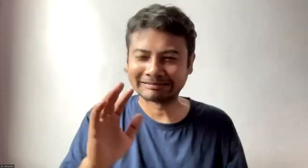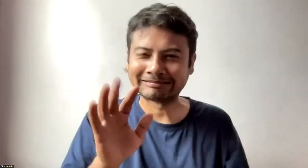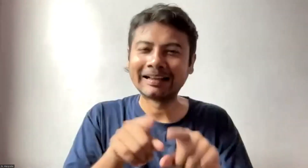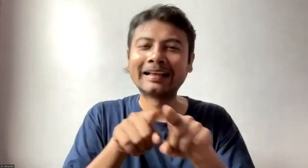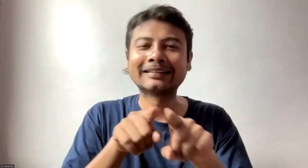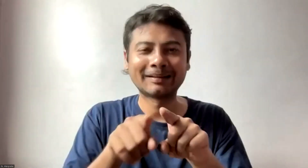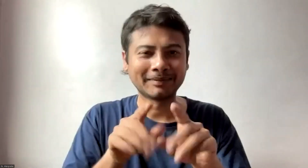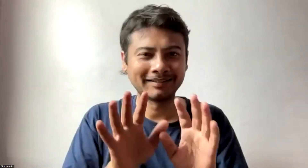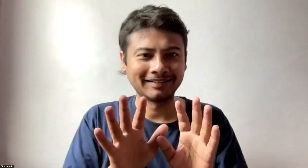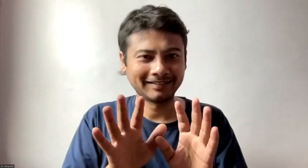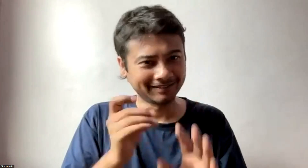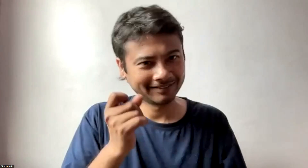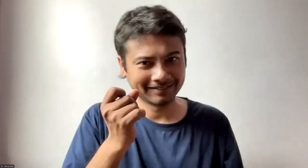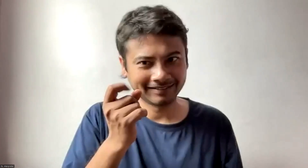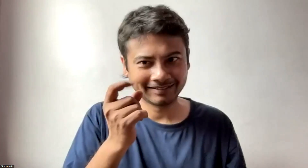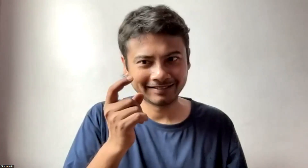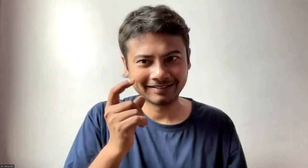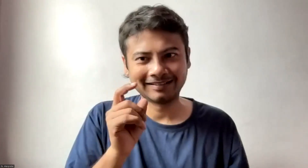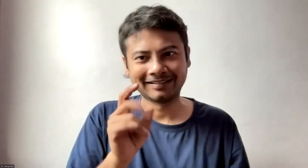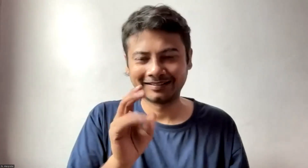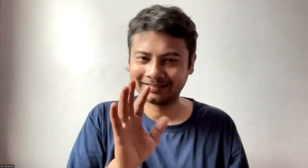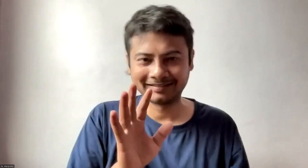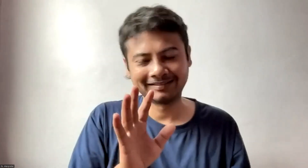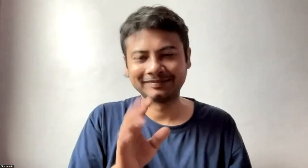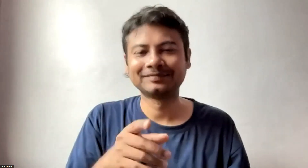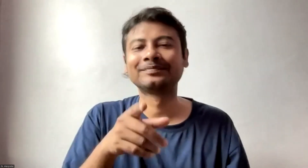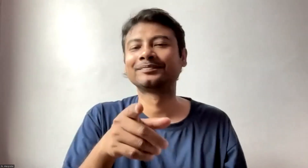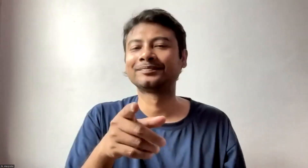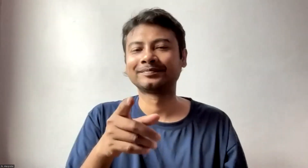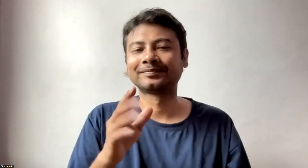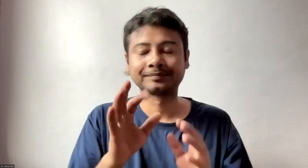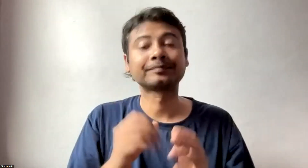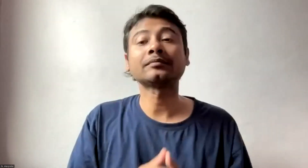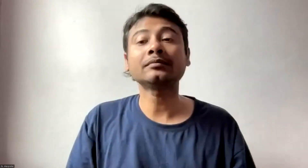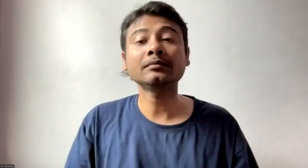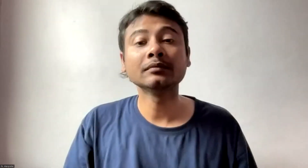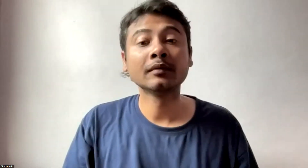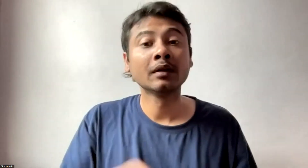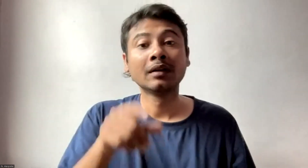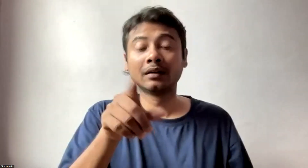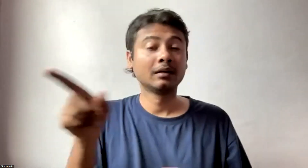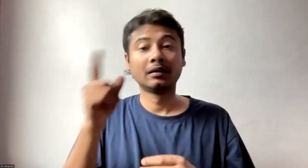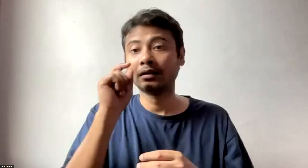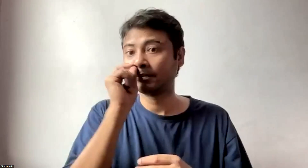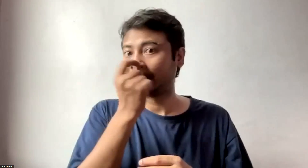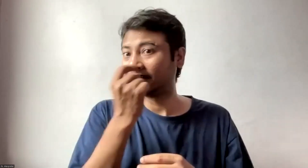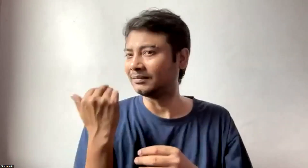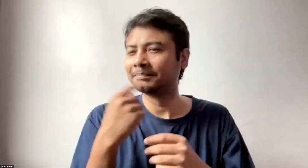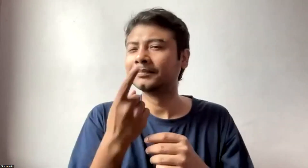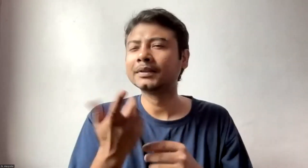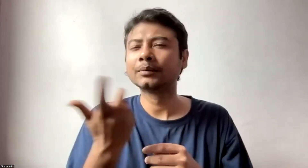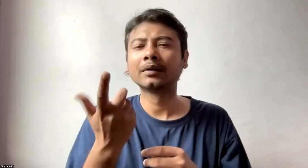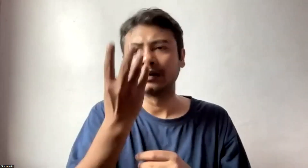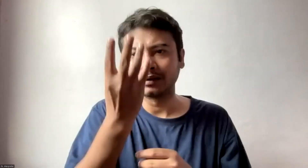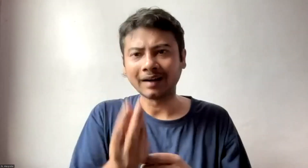think about it, that what mode I am in, and so that we can try to live in the mode of goodness, at least try to